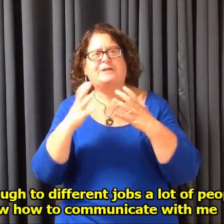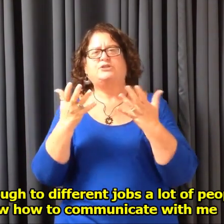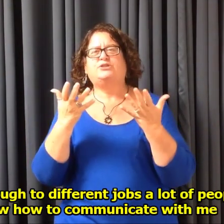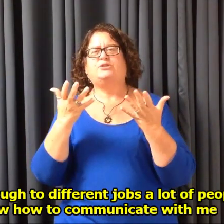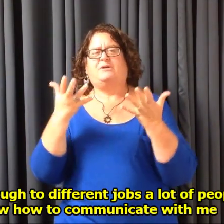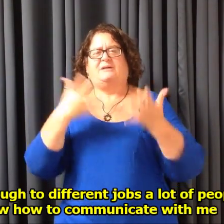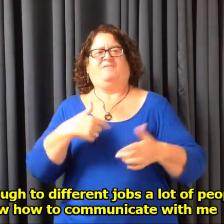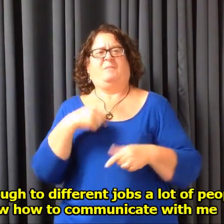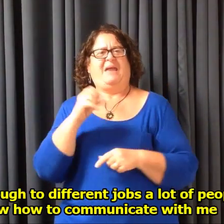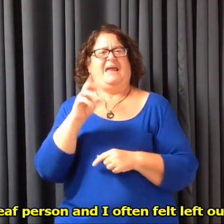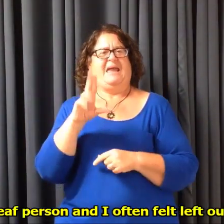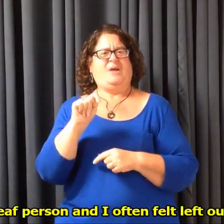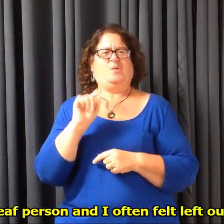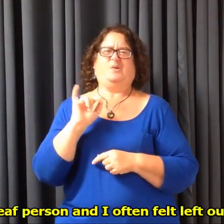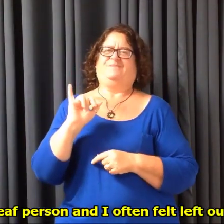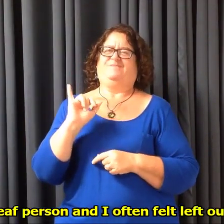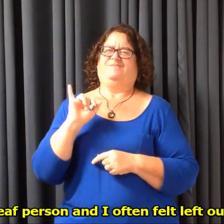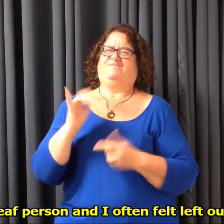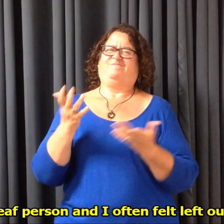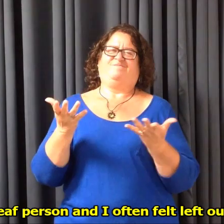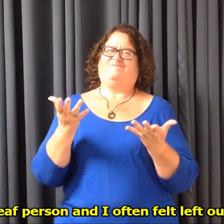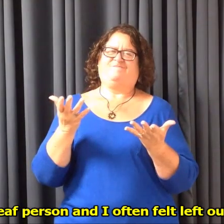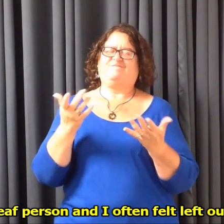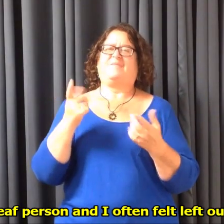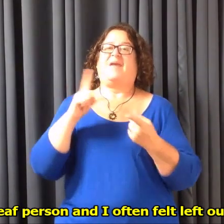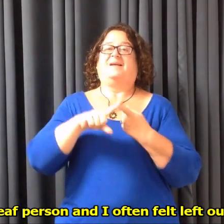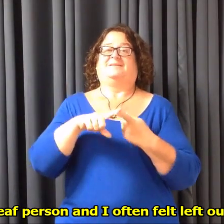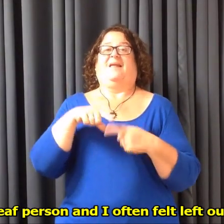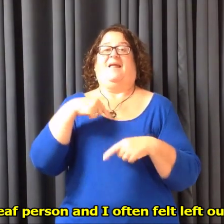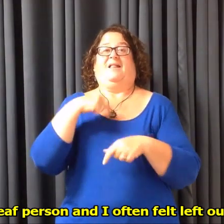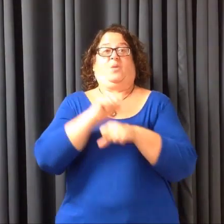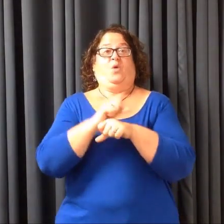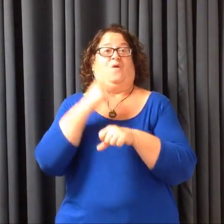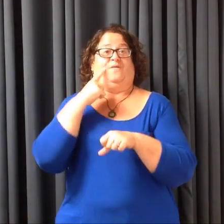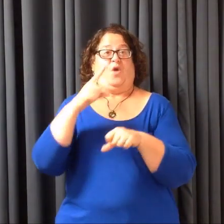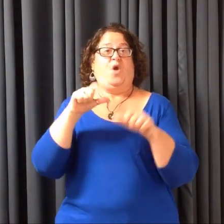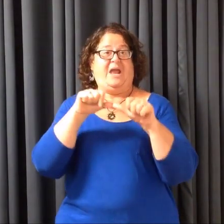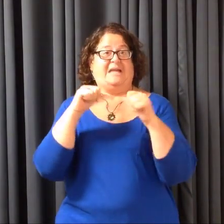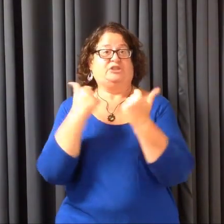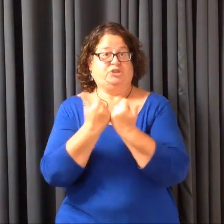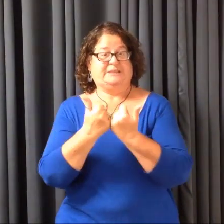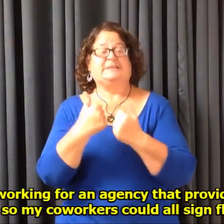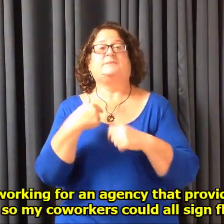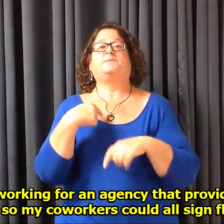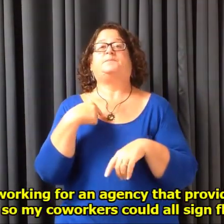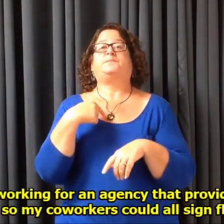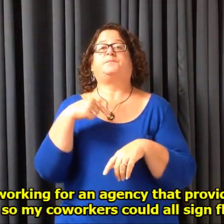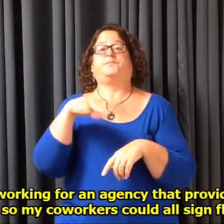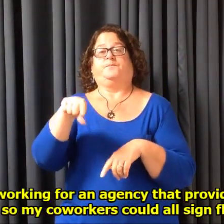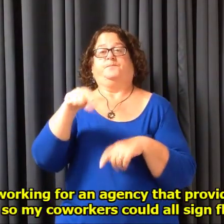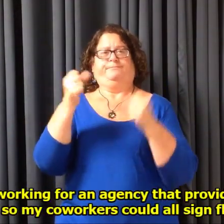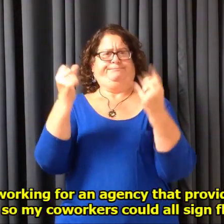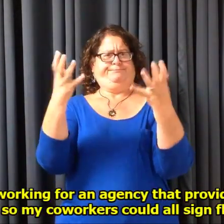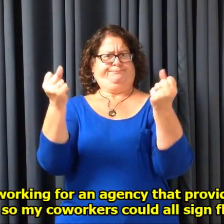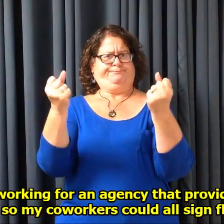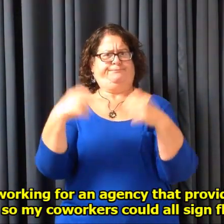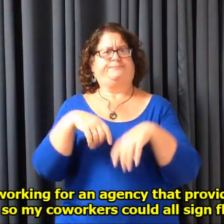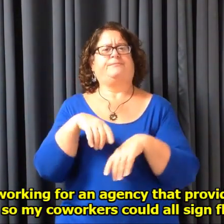know how to communicate with me as a deaf person, and I often felt left out. I finally started working for an agency